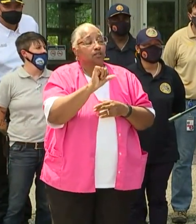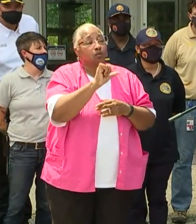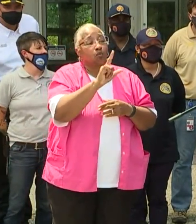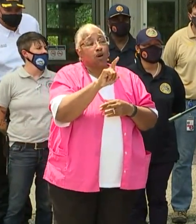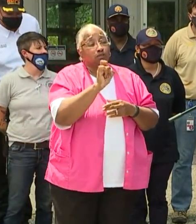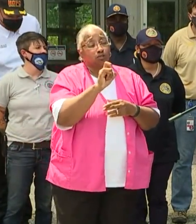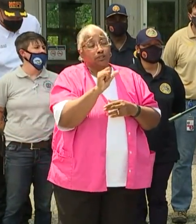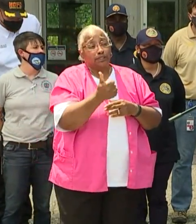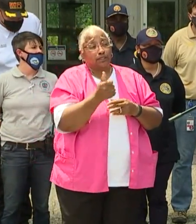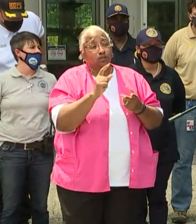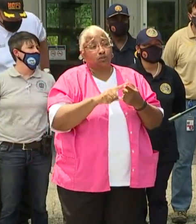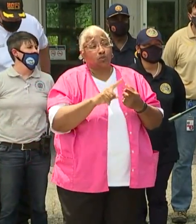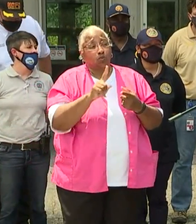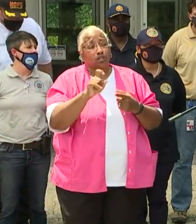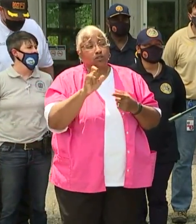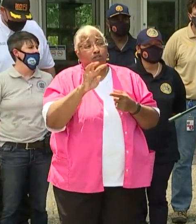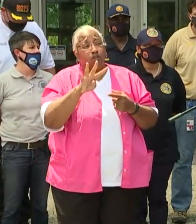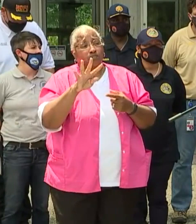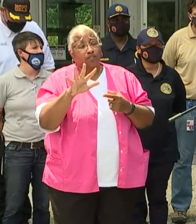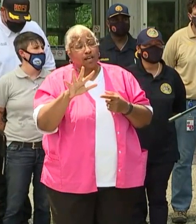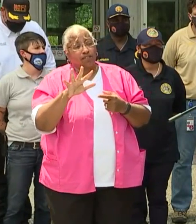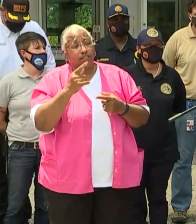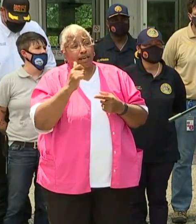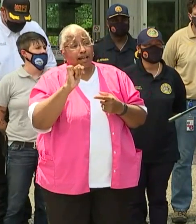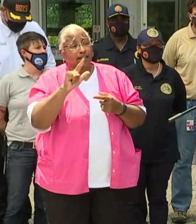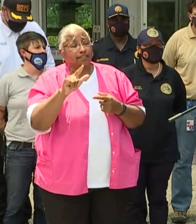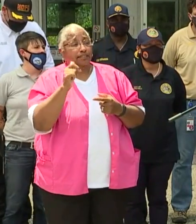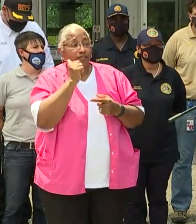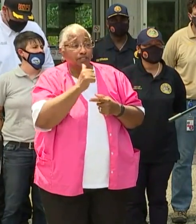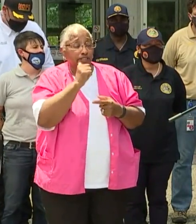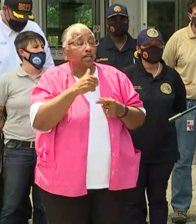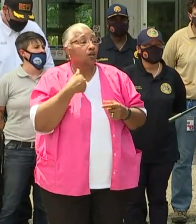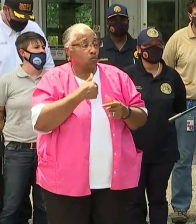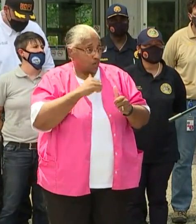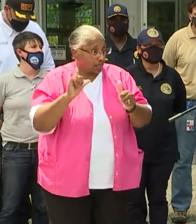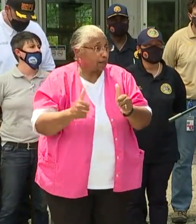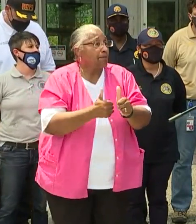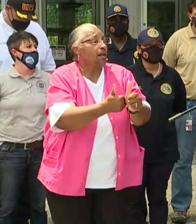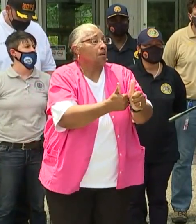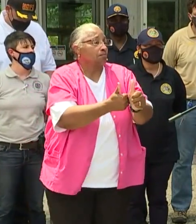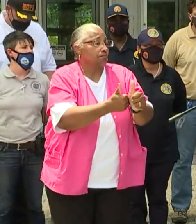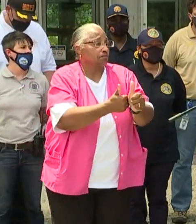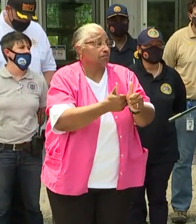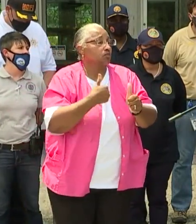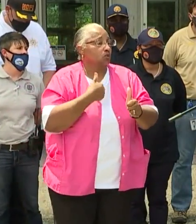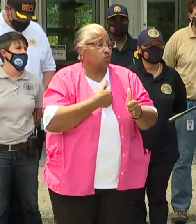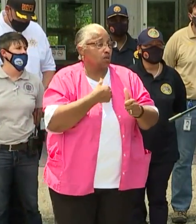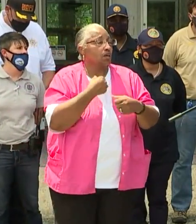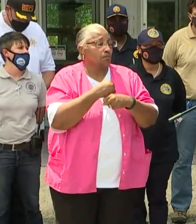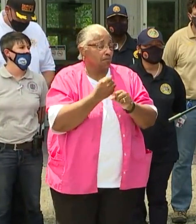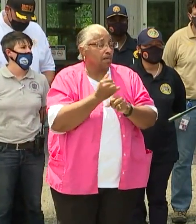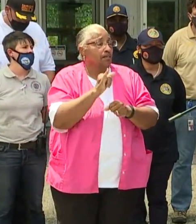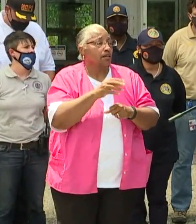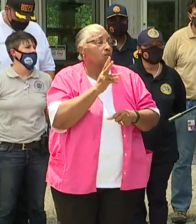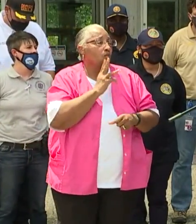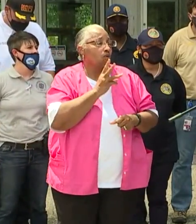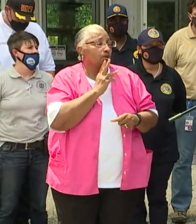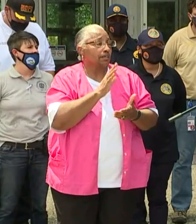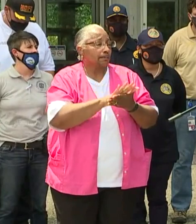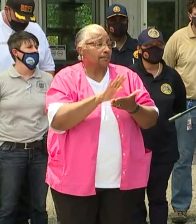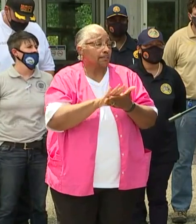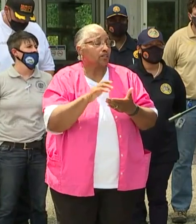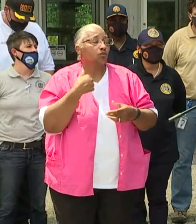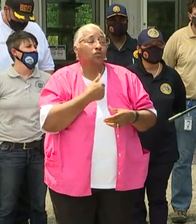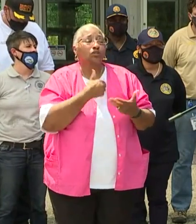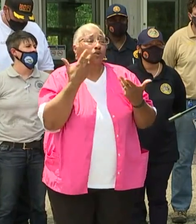to about 145 million gallons a day. We are keeping up. We are producing that water. We do not know why the spike